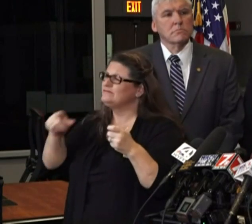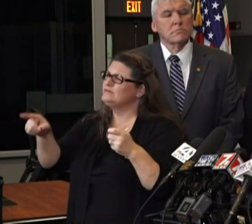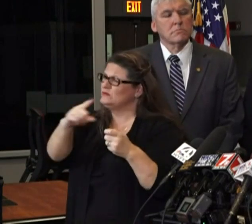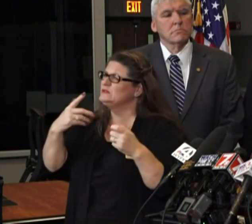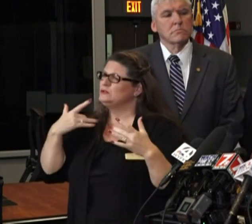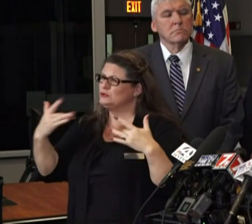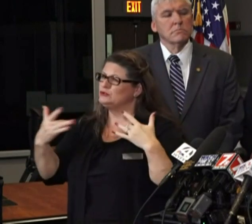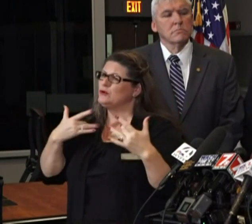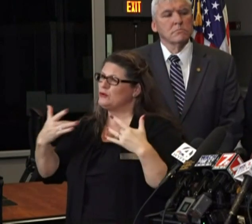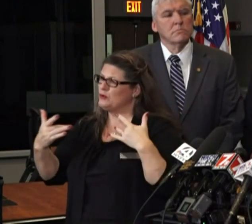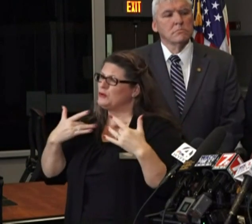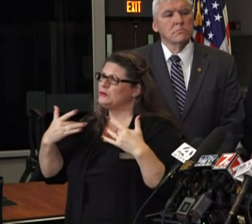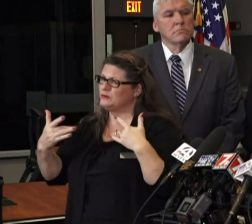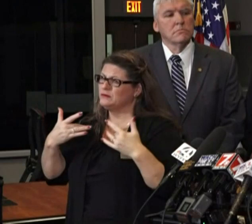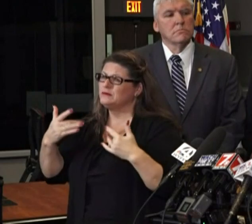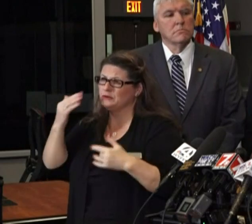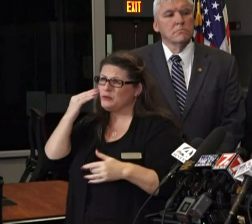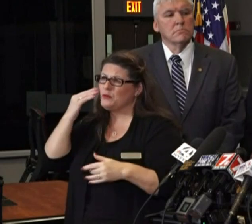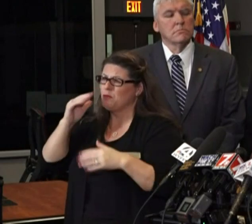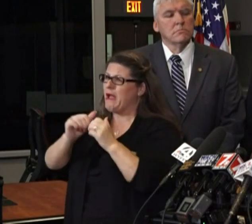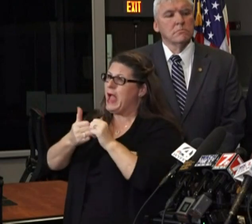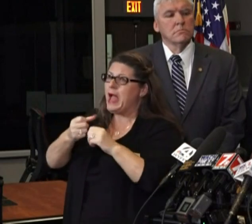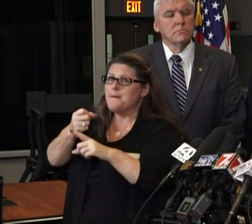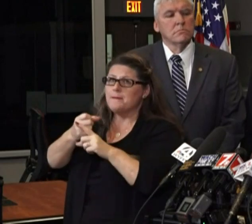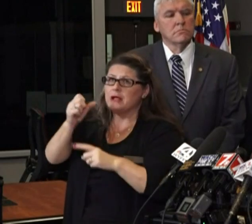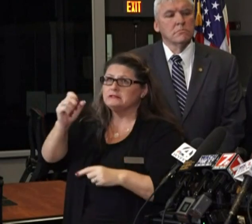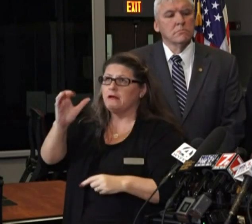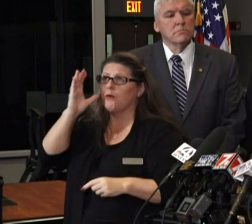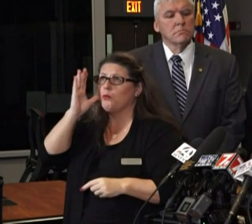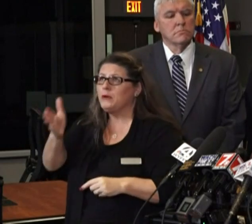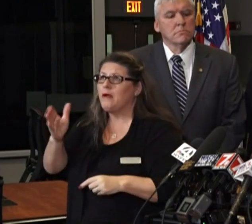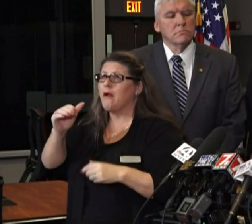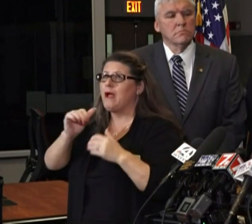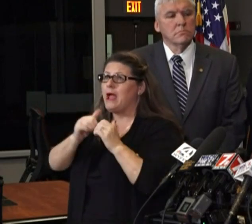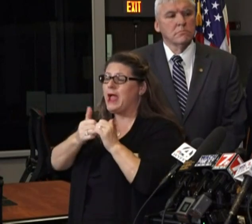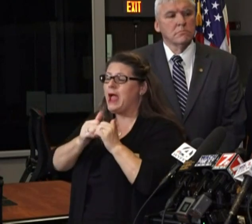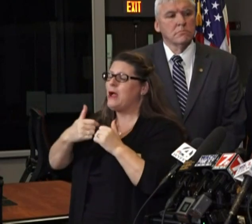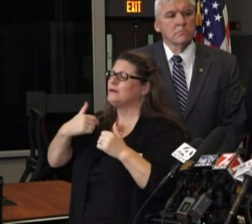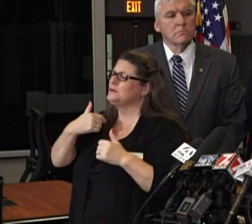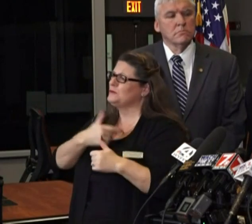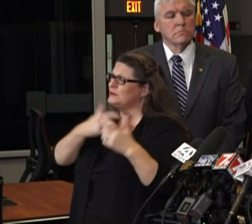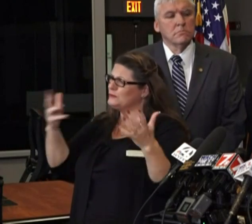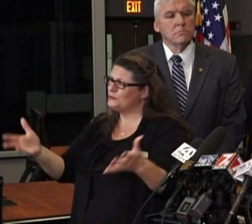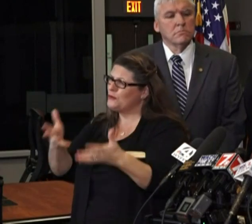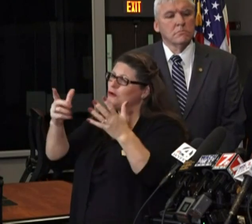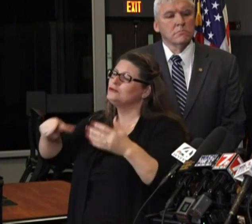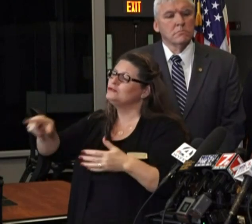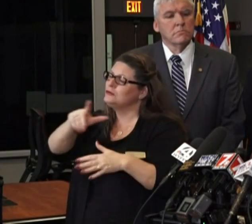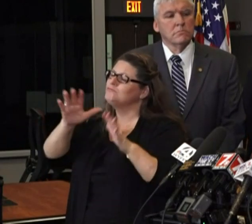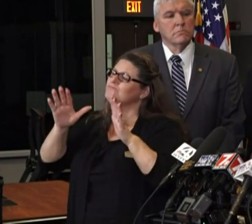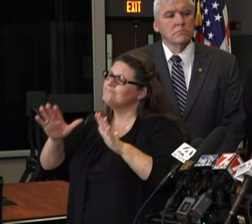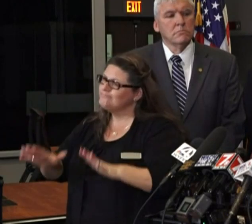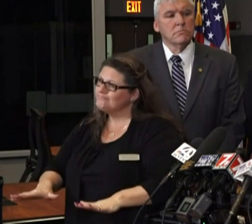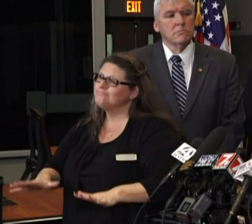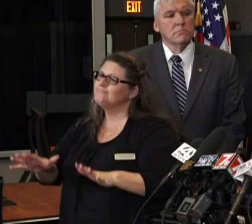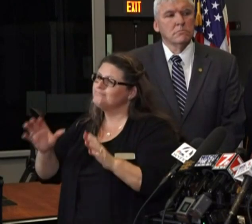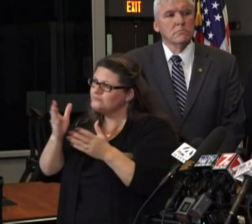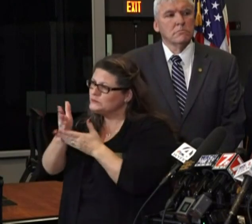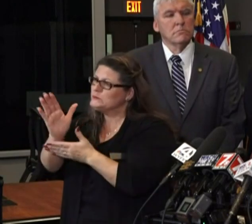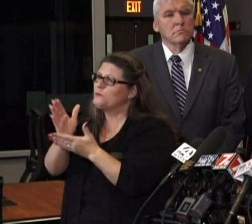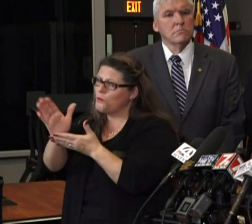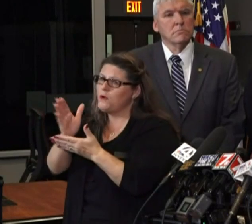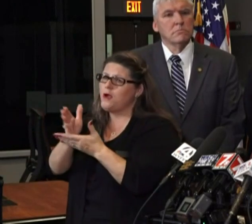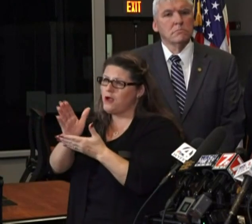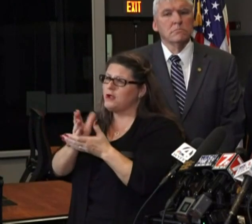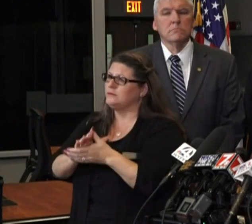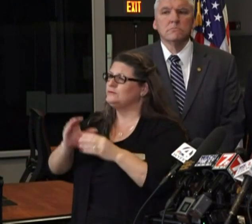the virus may impact South Carolinians. We are encouraging the public to remain calm. There is no evidence